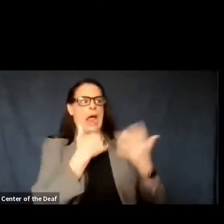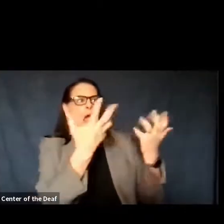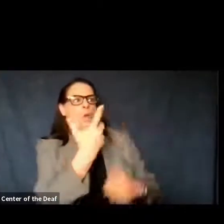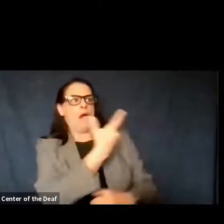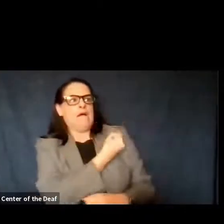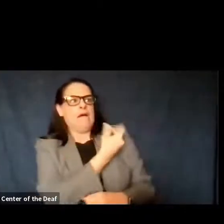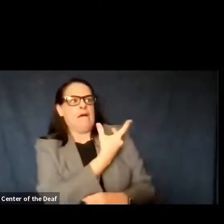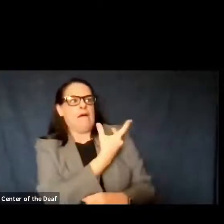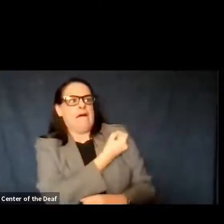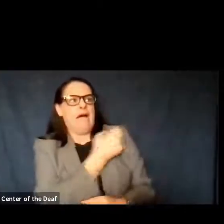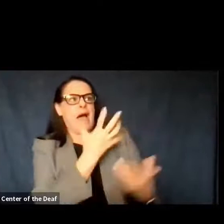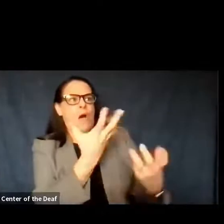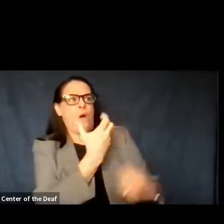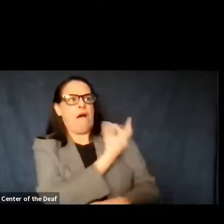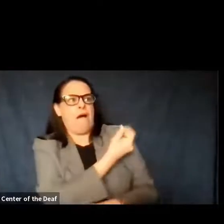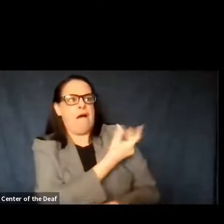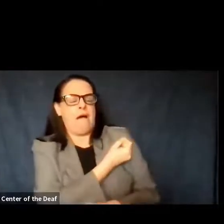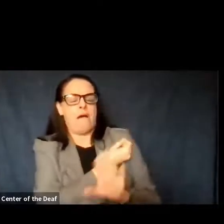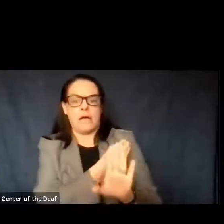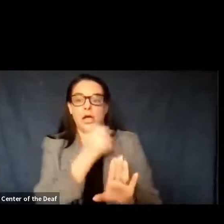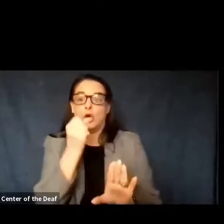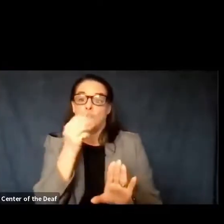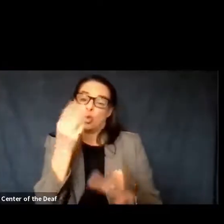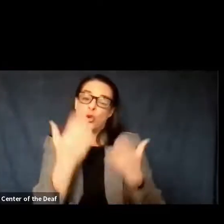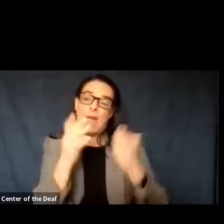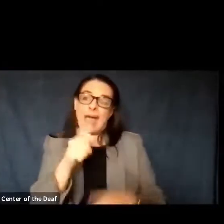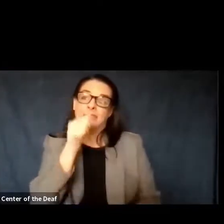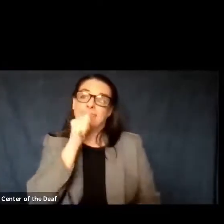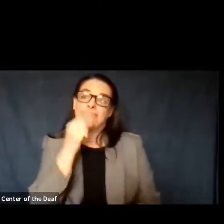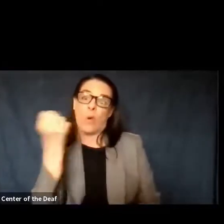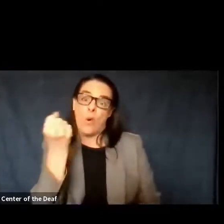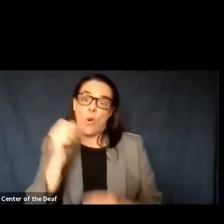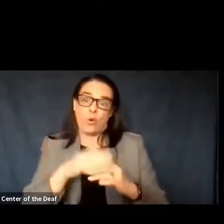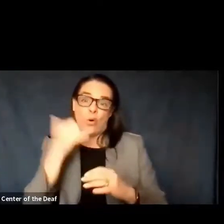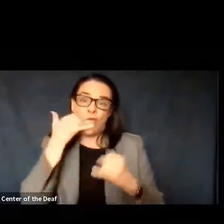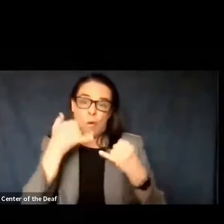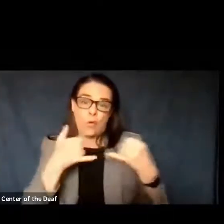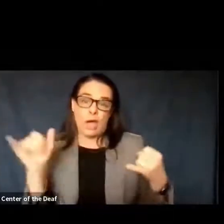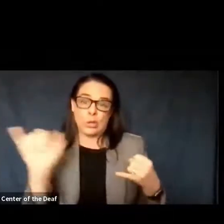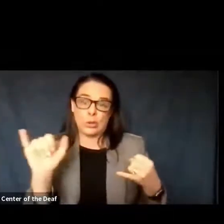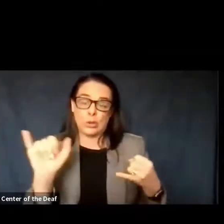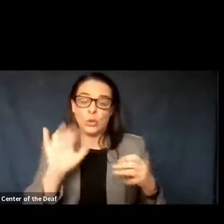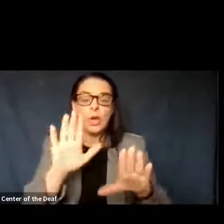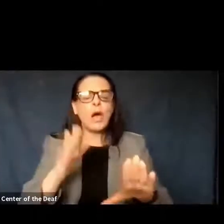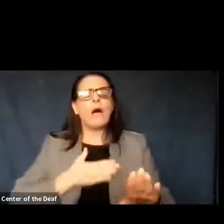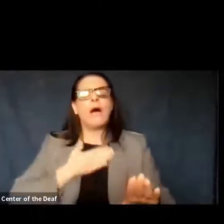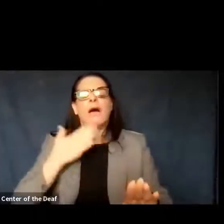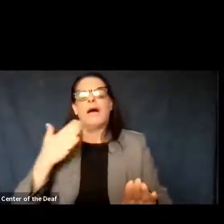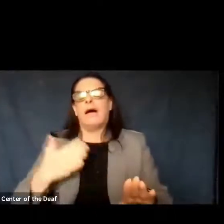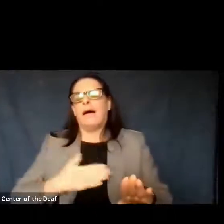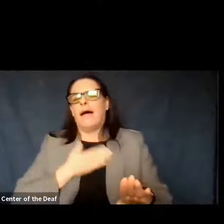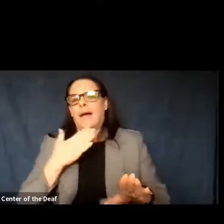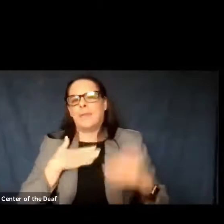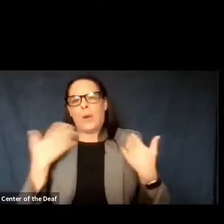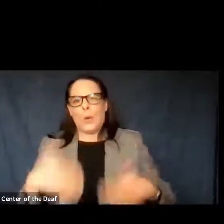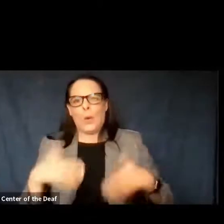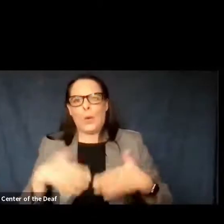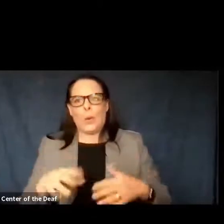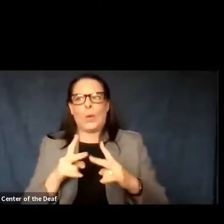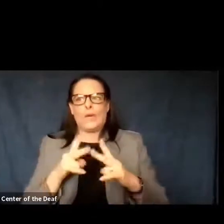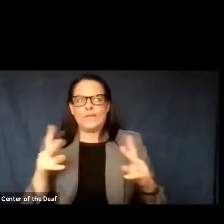might be waits on our phone line as well. Keep that in mind. And we are happy about that. We are so encouraged that so many people want to get vaccine, and we want